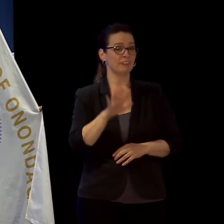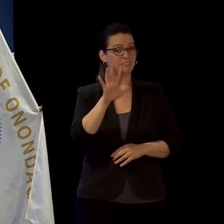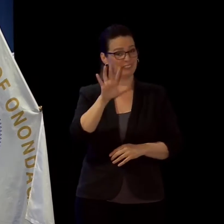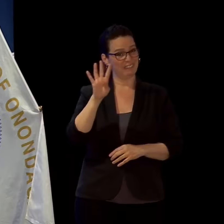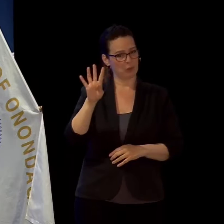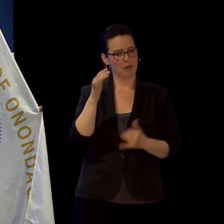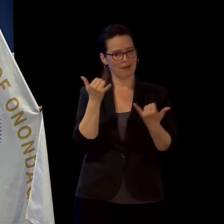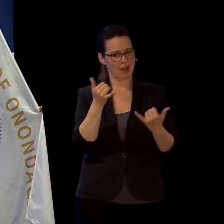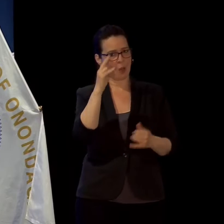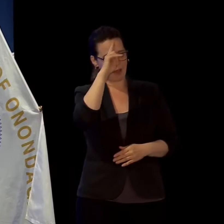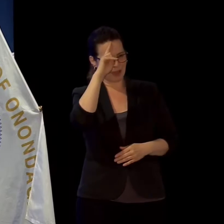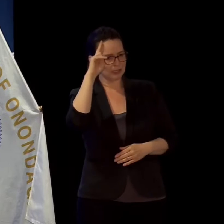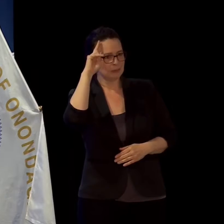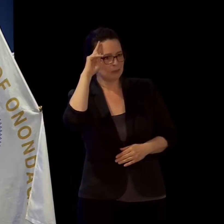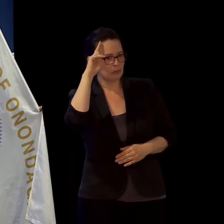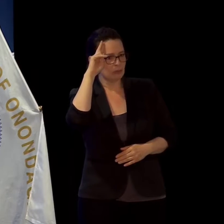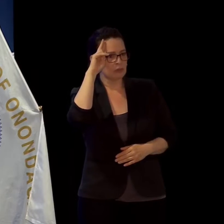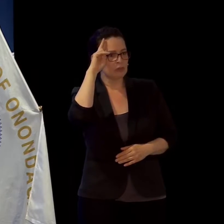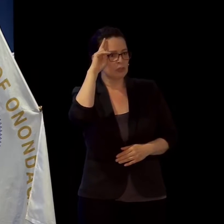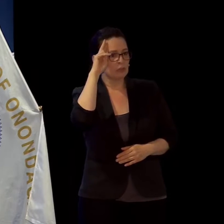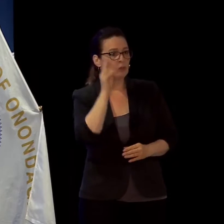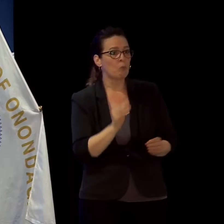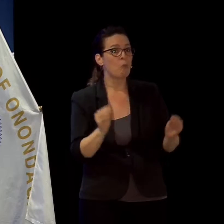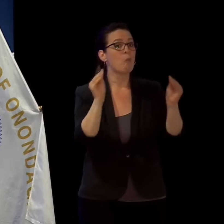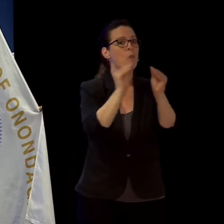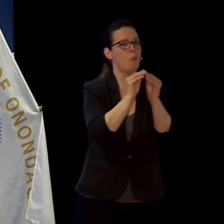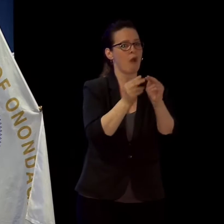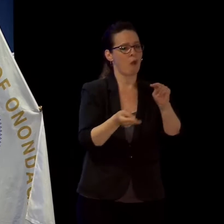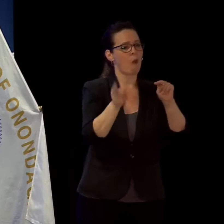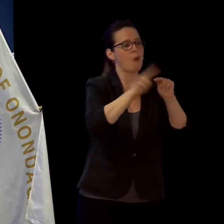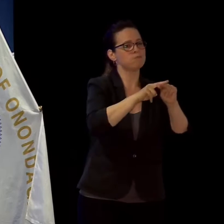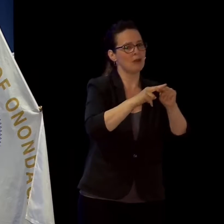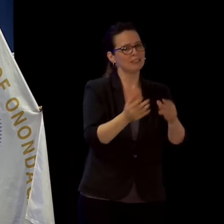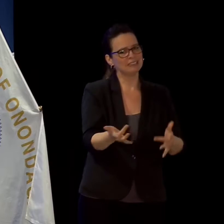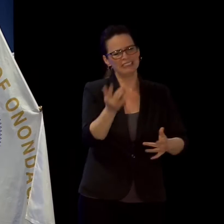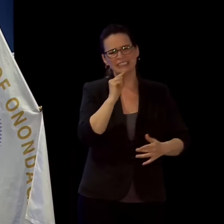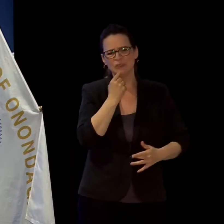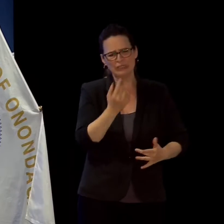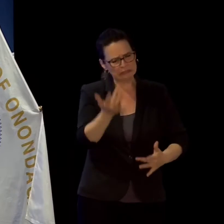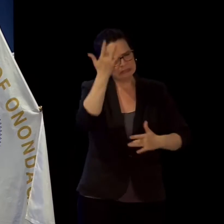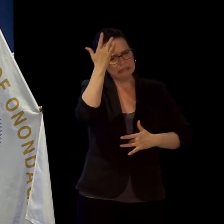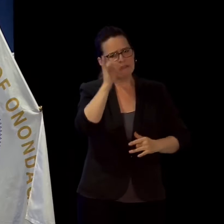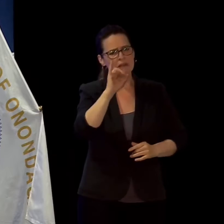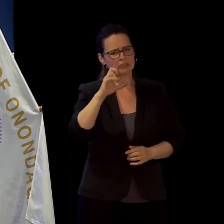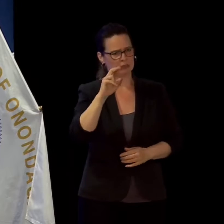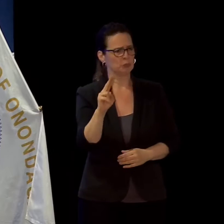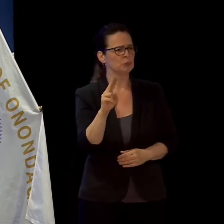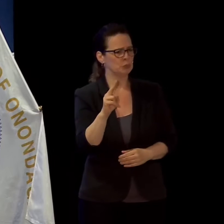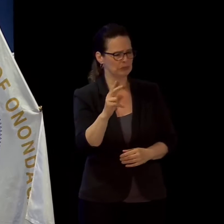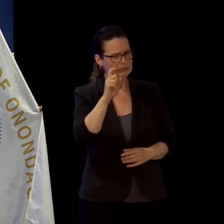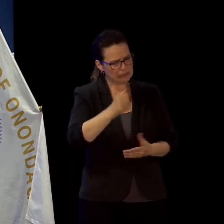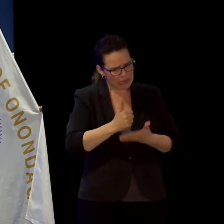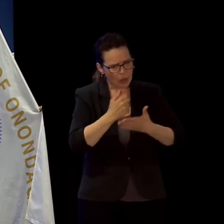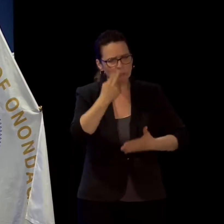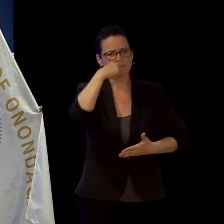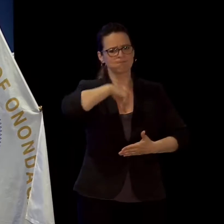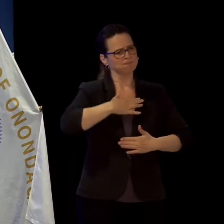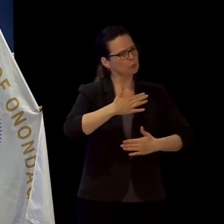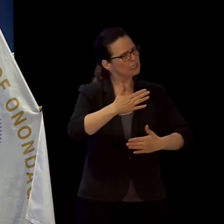The vaccine, so today we had a first dose of Moderna at the On Center. Tomorrow we are going to be at the Liverpool High